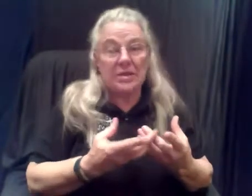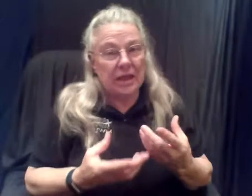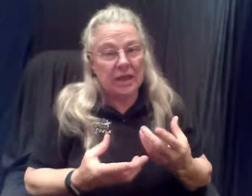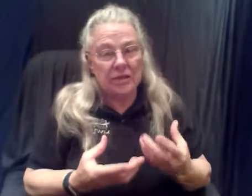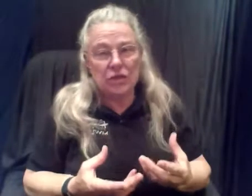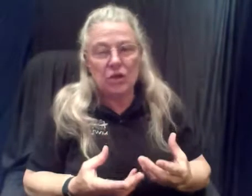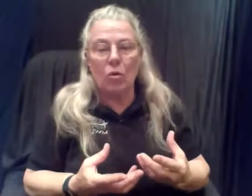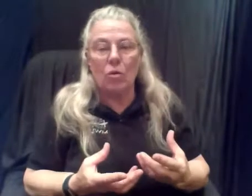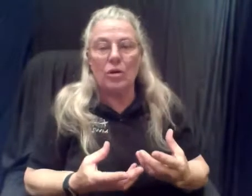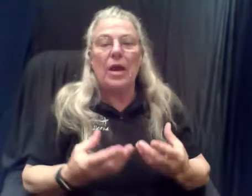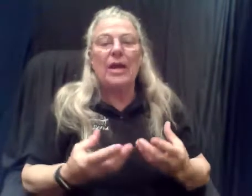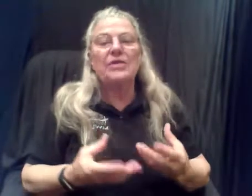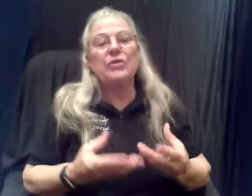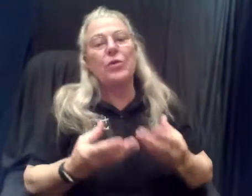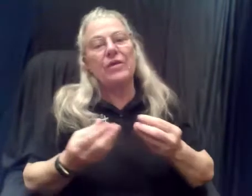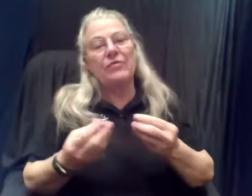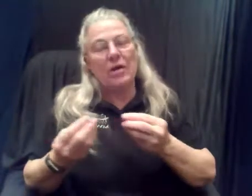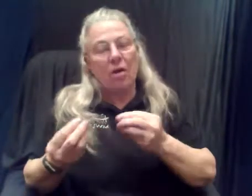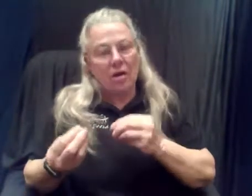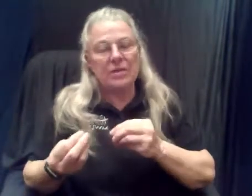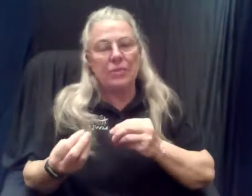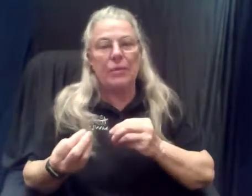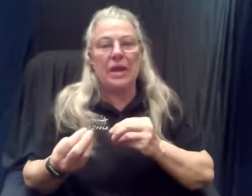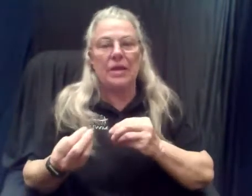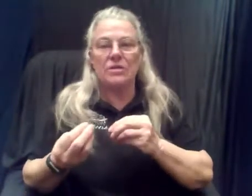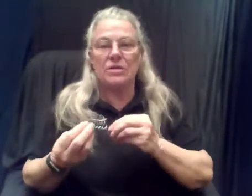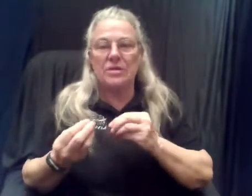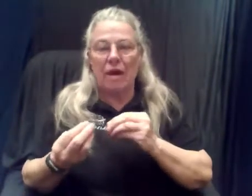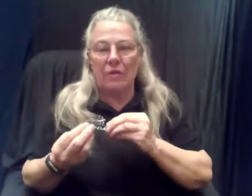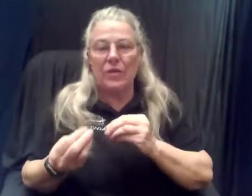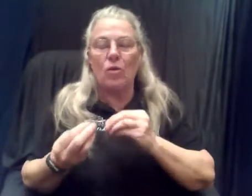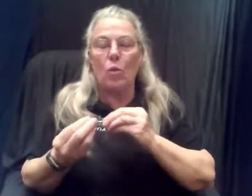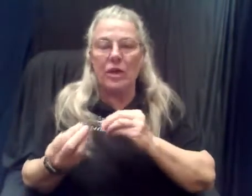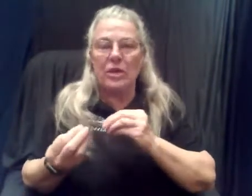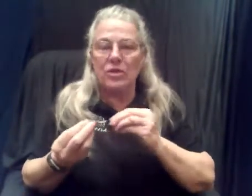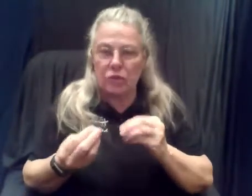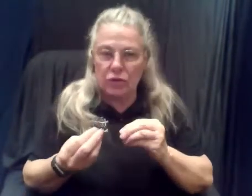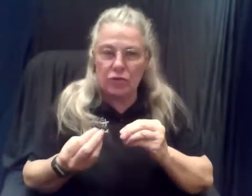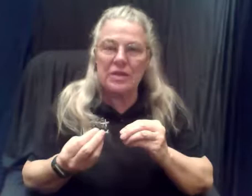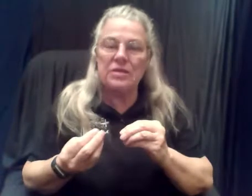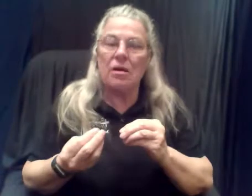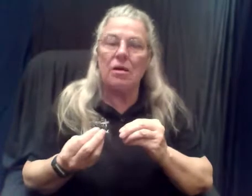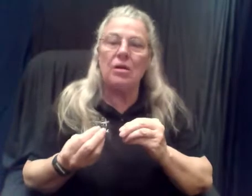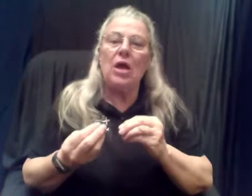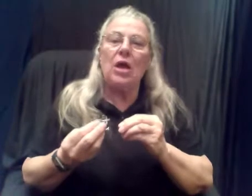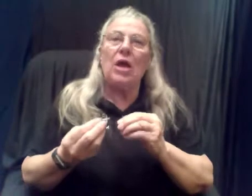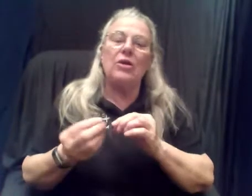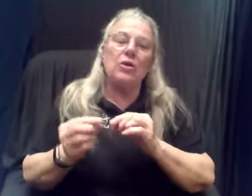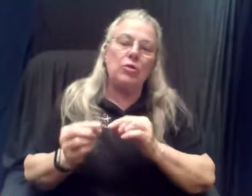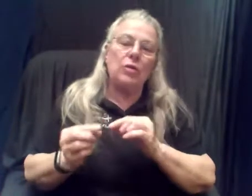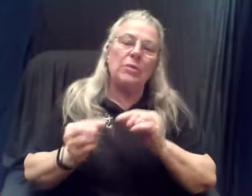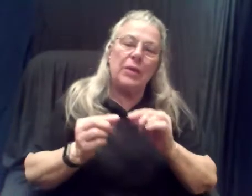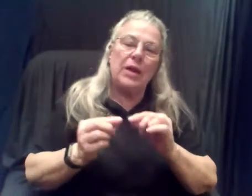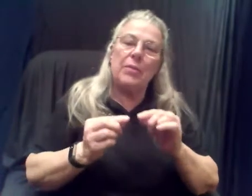it slower. So if there are some beginners out there wanting to do this song, you can pick up the